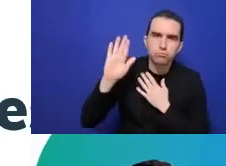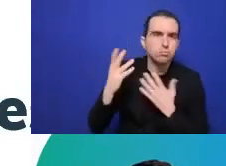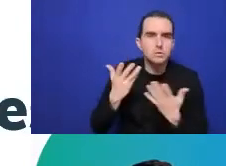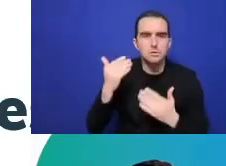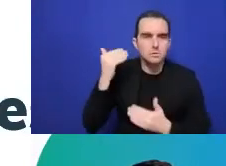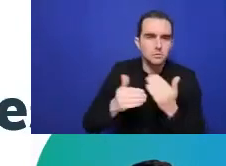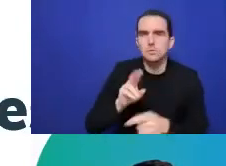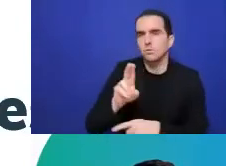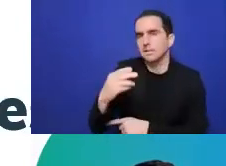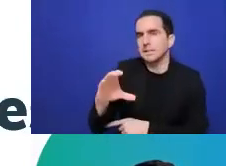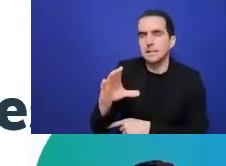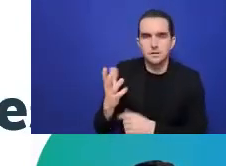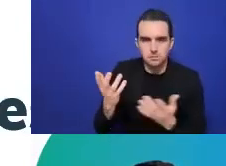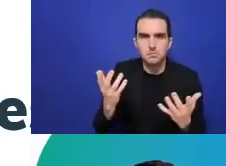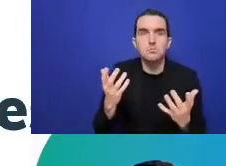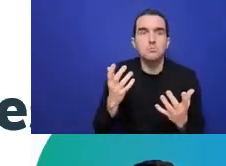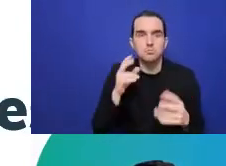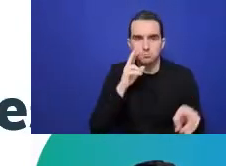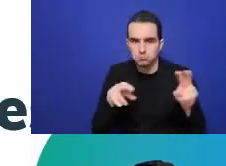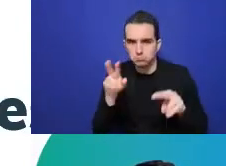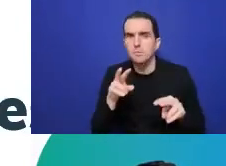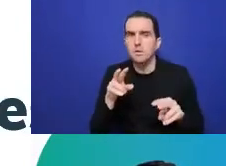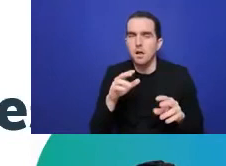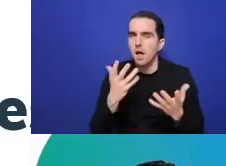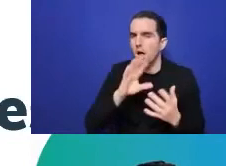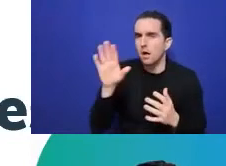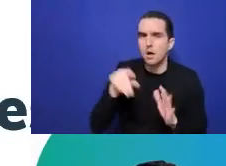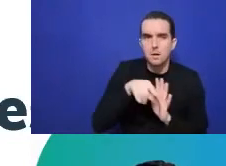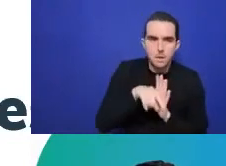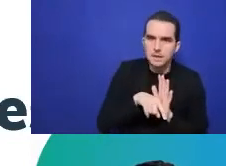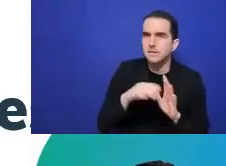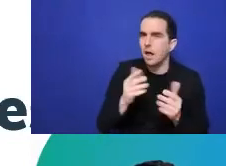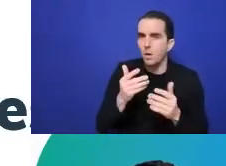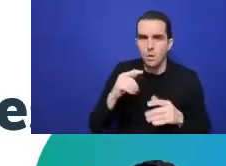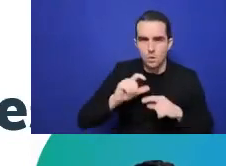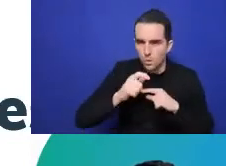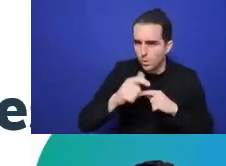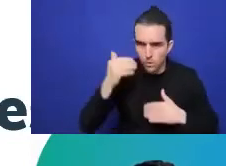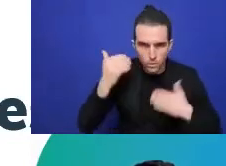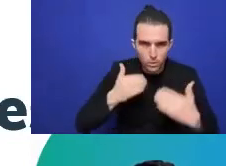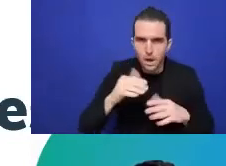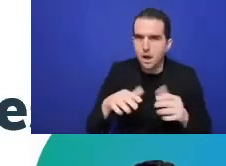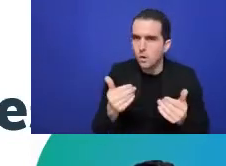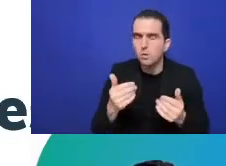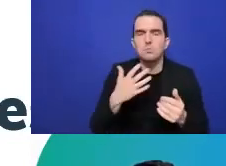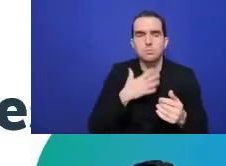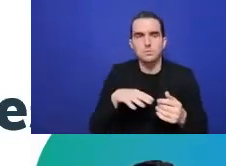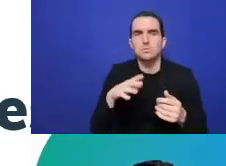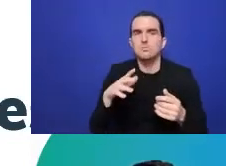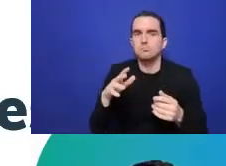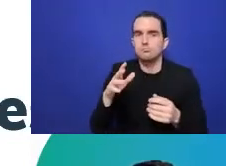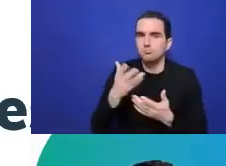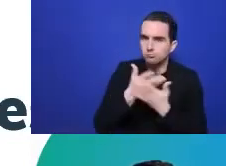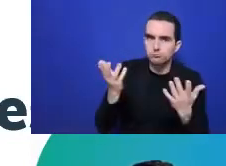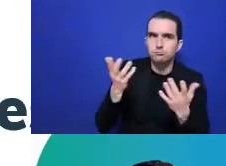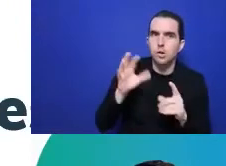least most of the country include the UHC in their voluntary national review report, reporting to the high-level political